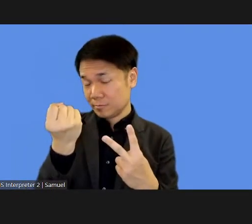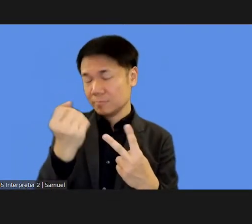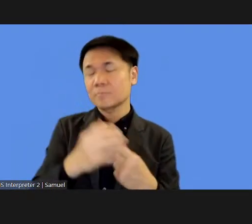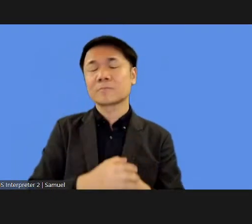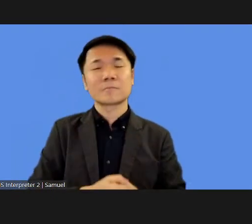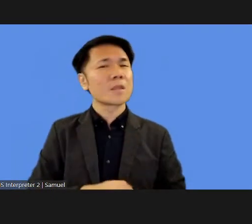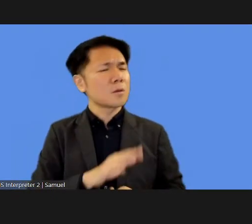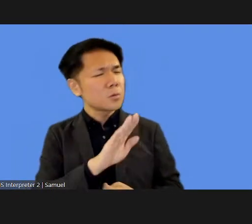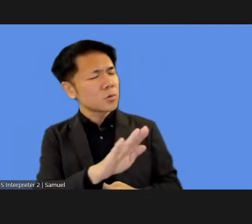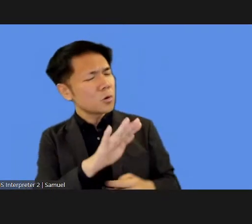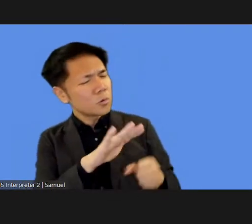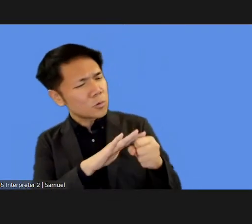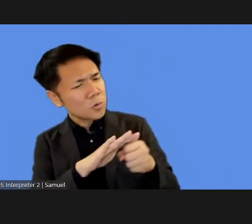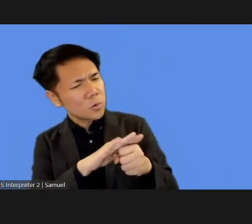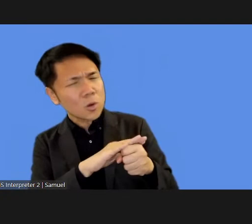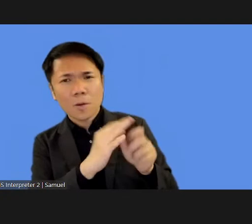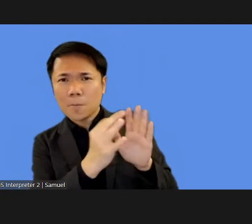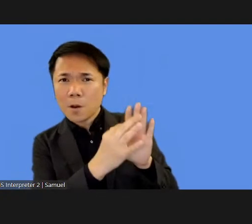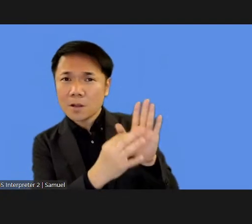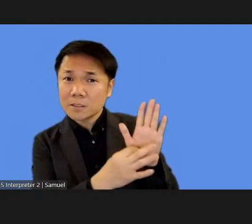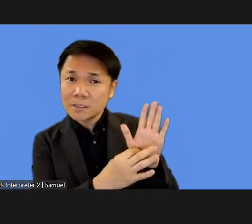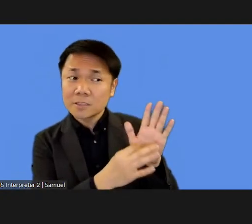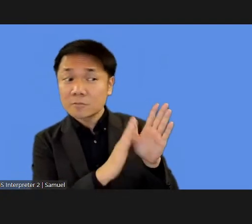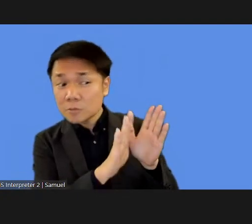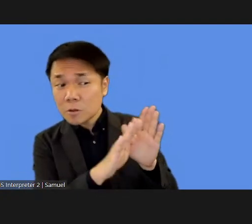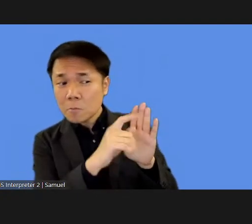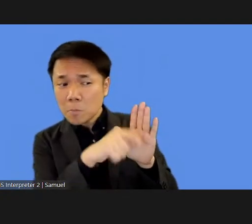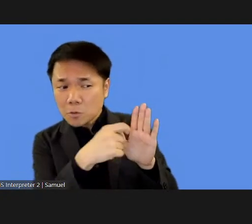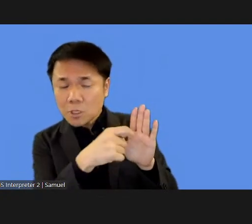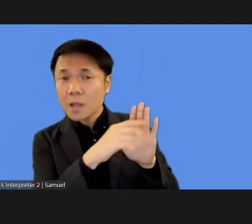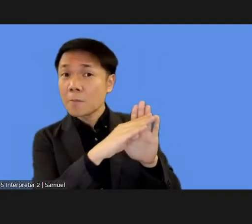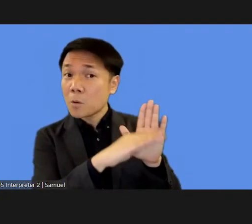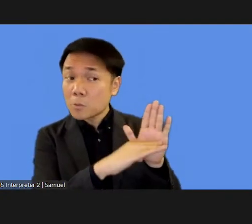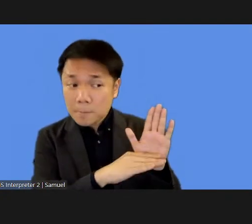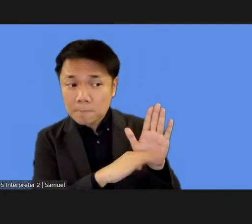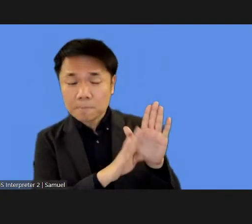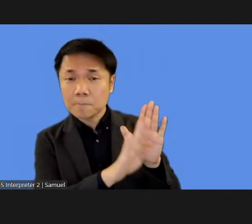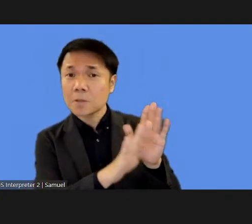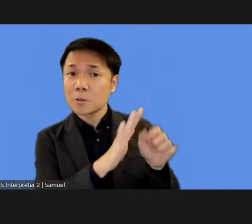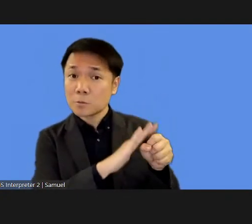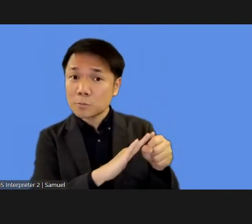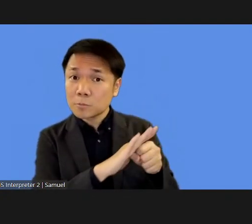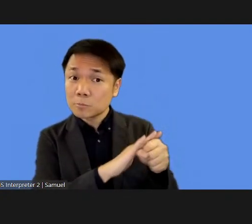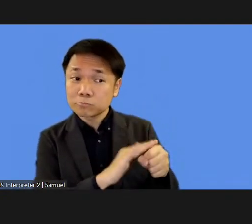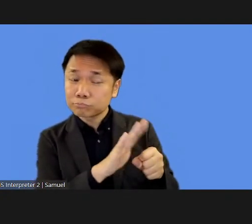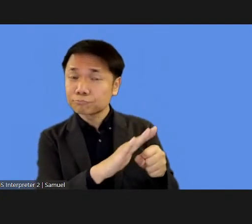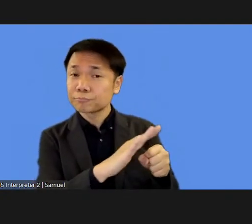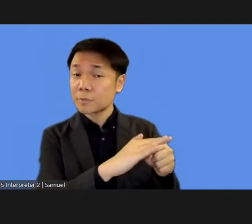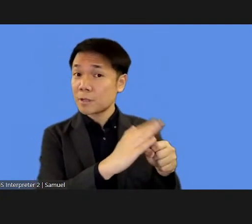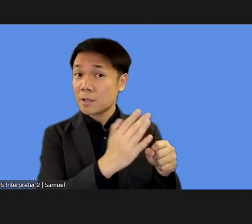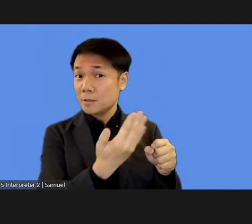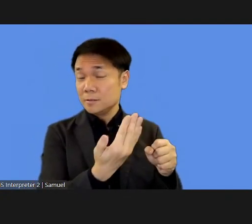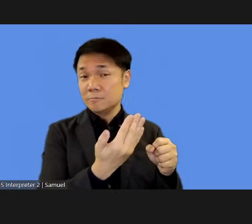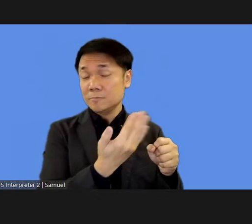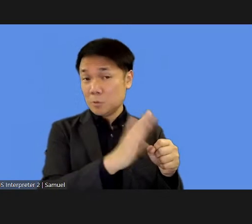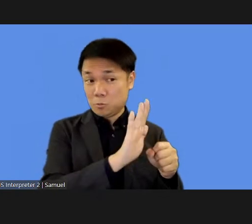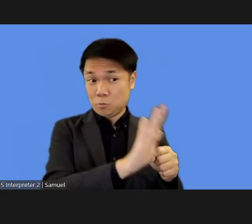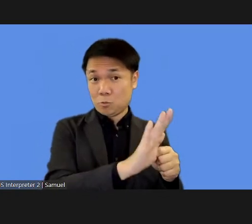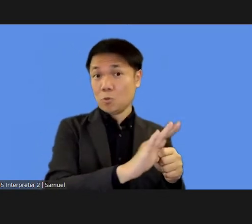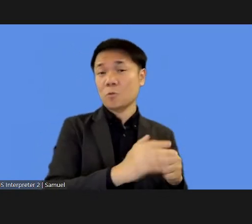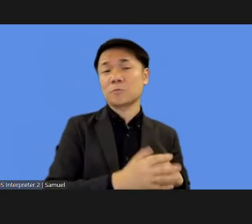and program that have been designed and reformulated since the VLR has started in